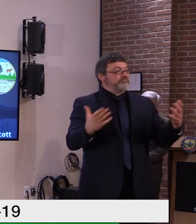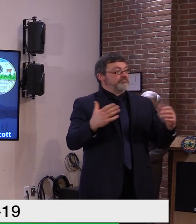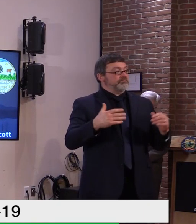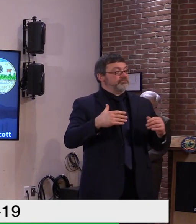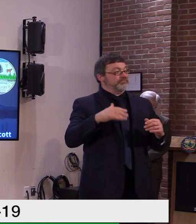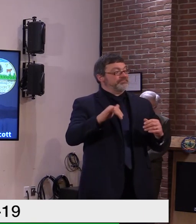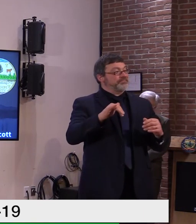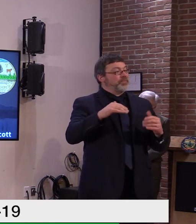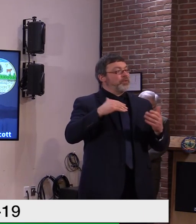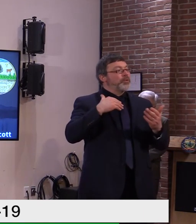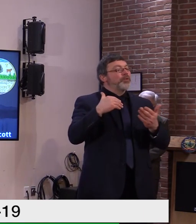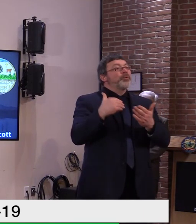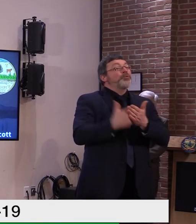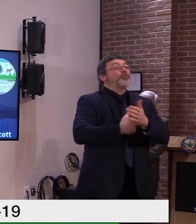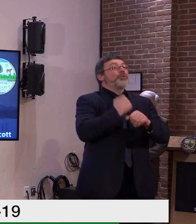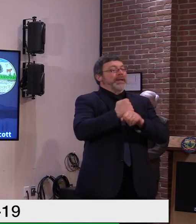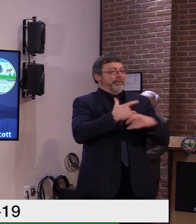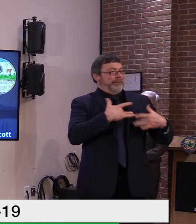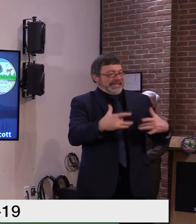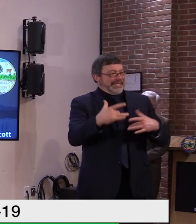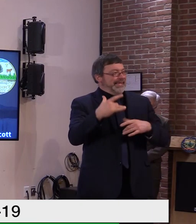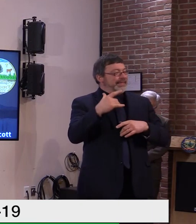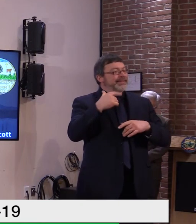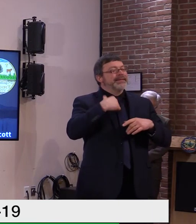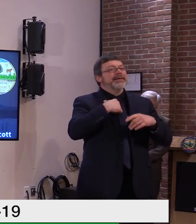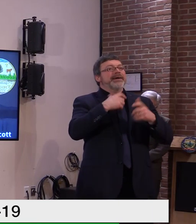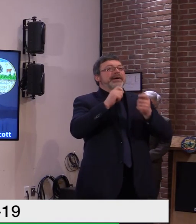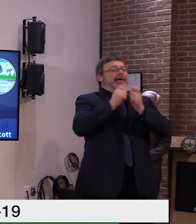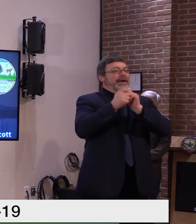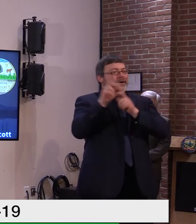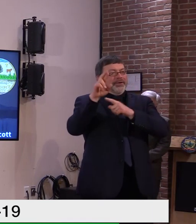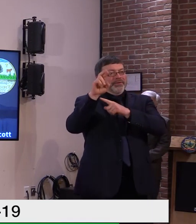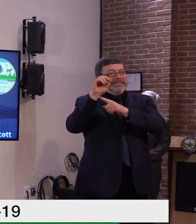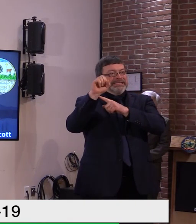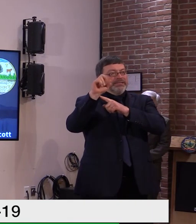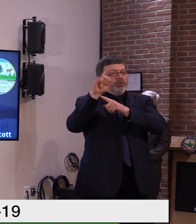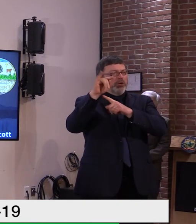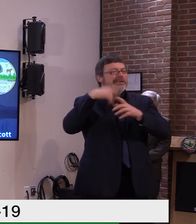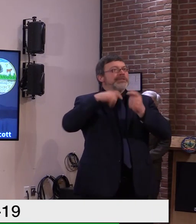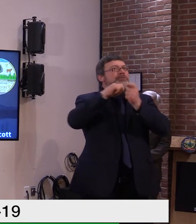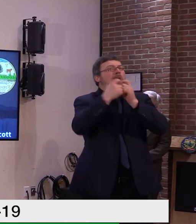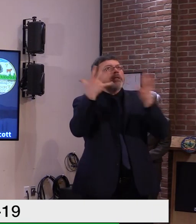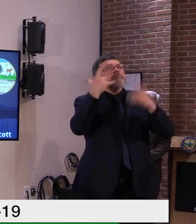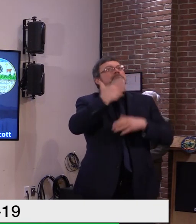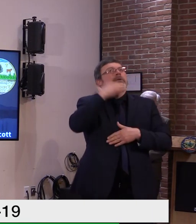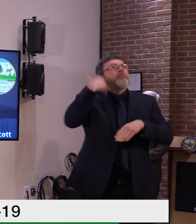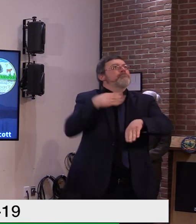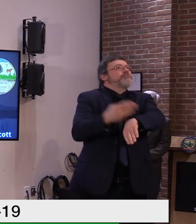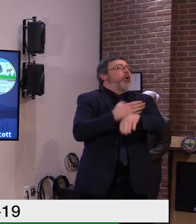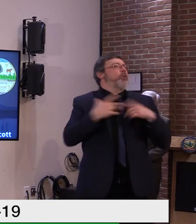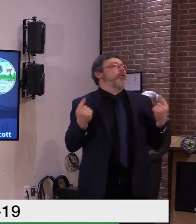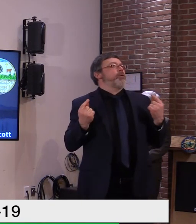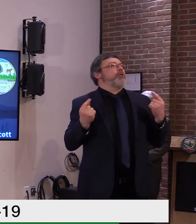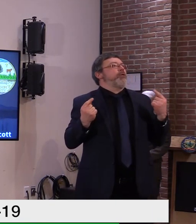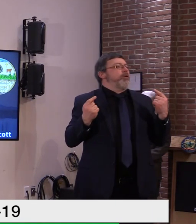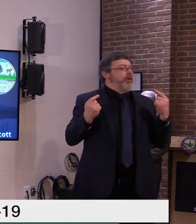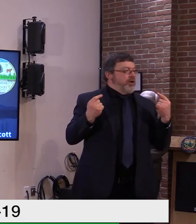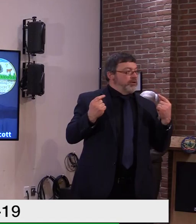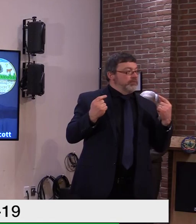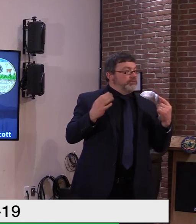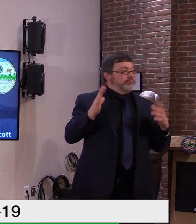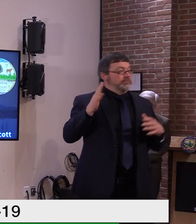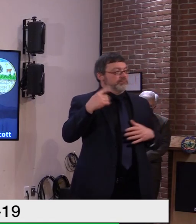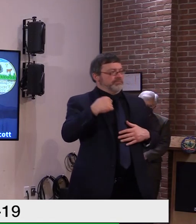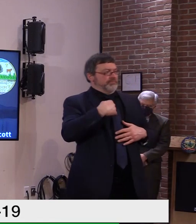resolutions, although in public health, we prefer building sustainable, healthy habits. But this isn't a normal